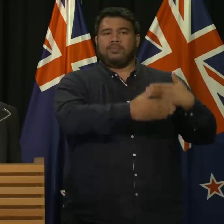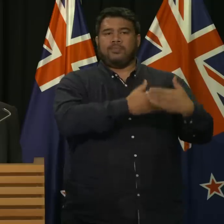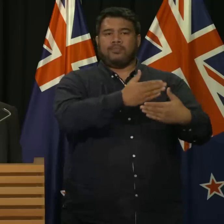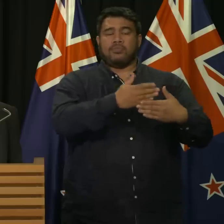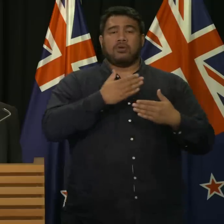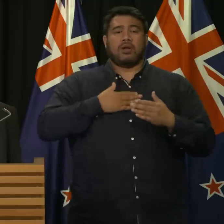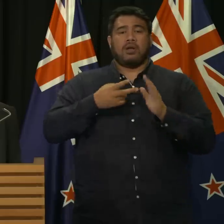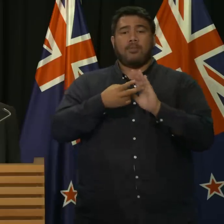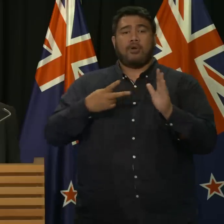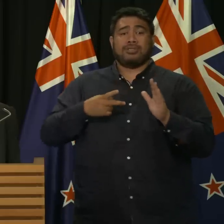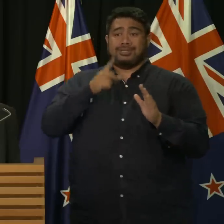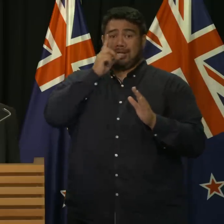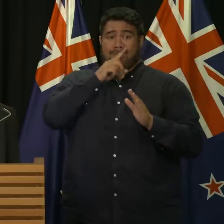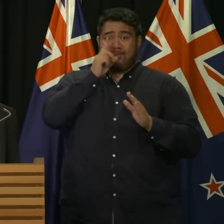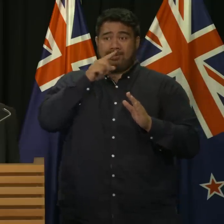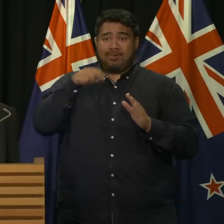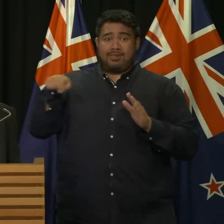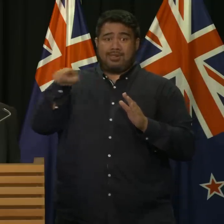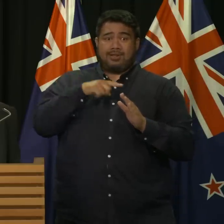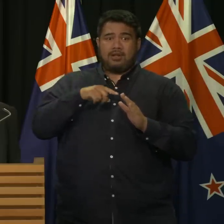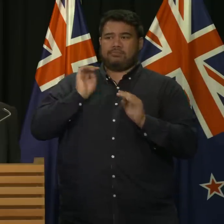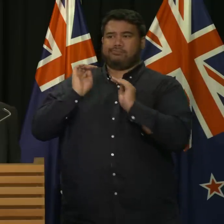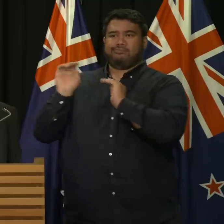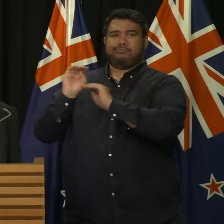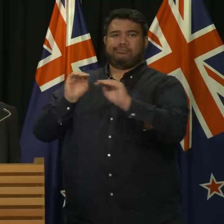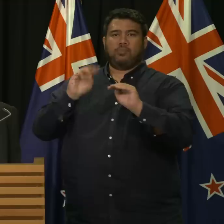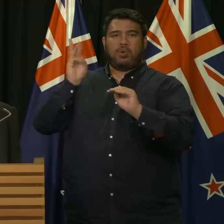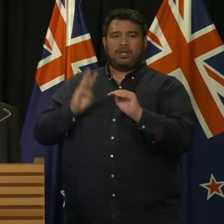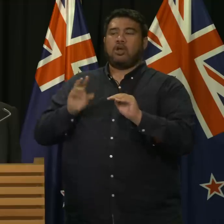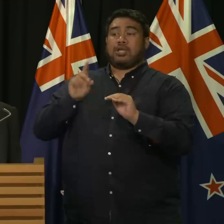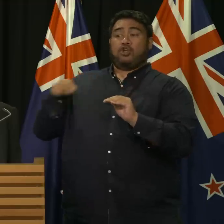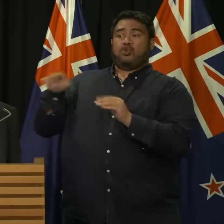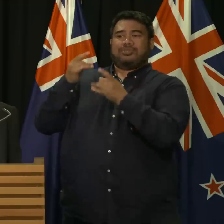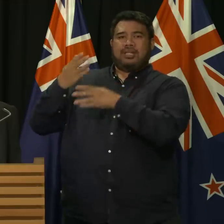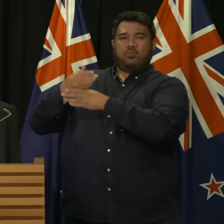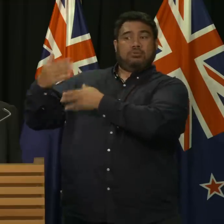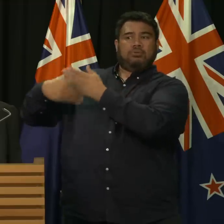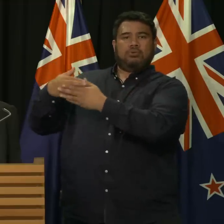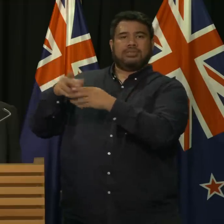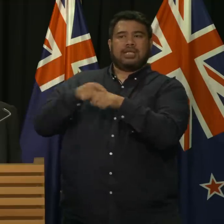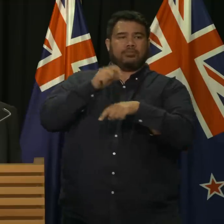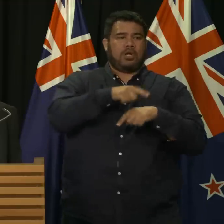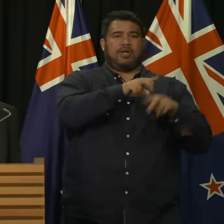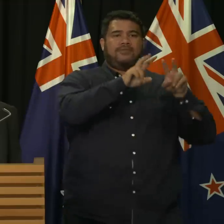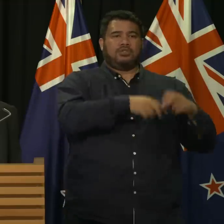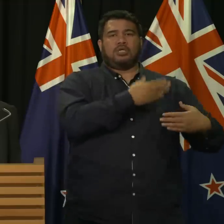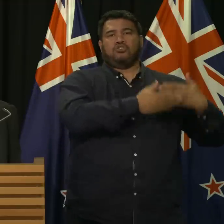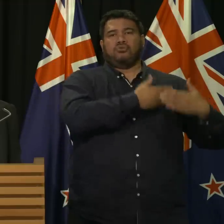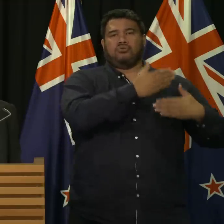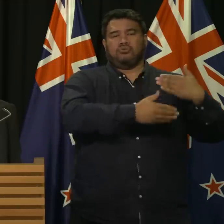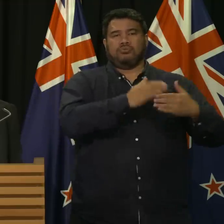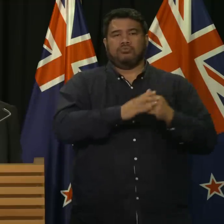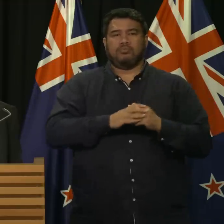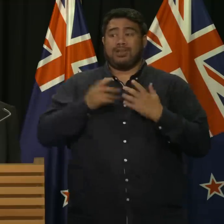policy people here in Wellington to start undertaking that work. Obviously, I see some